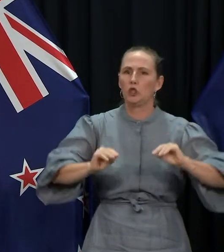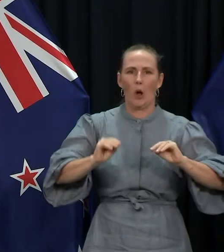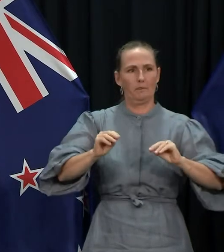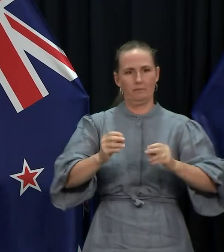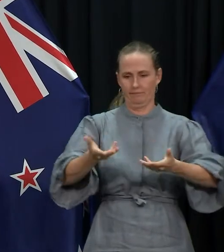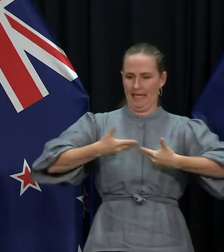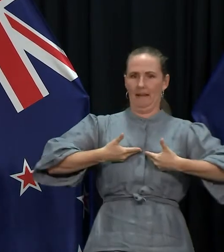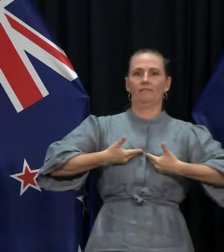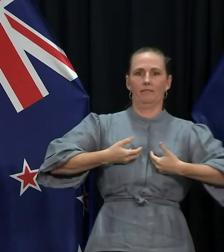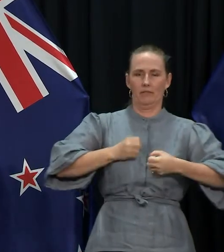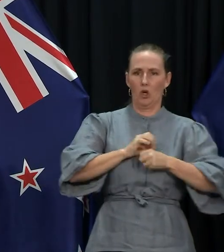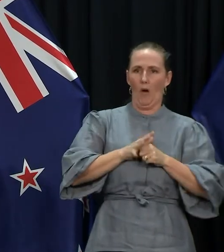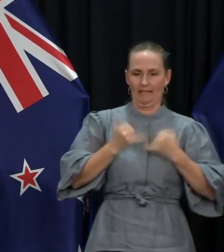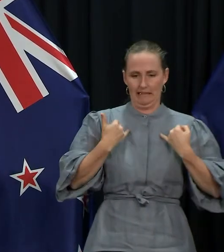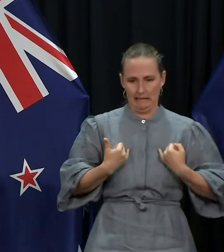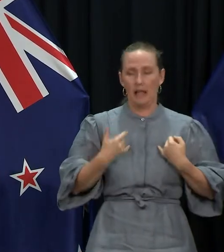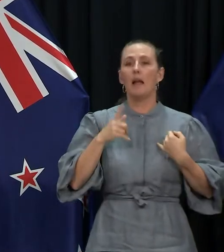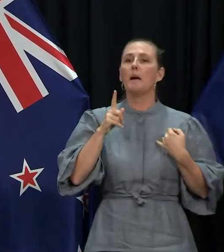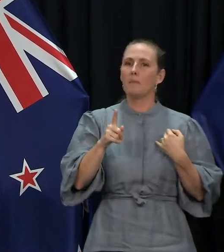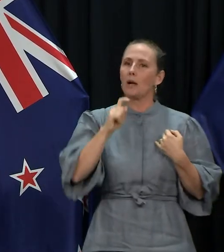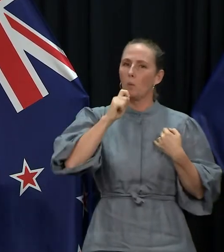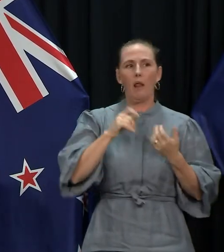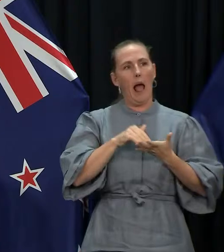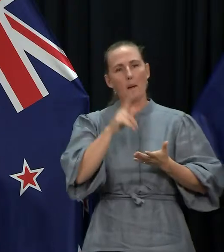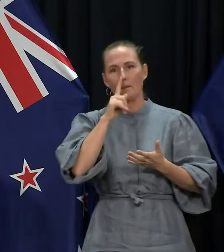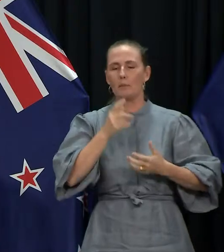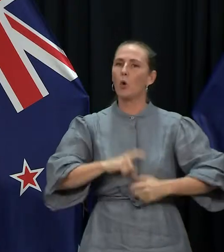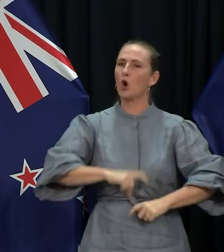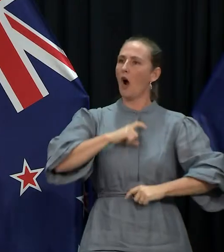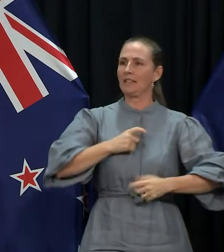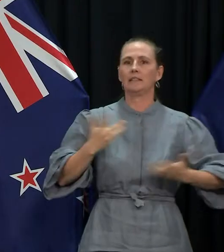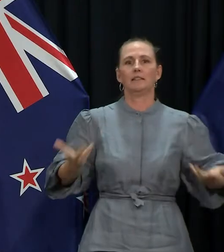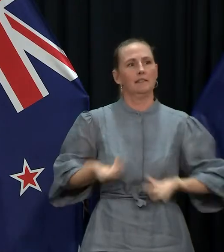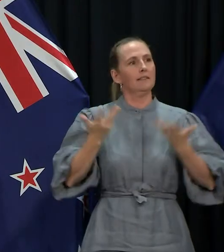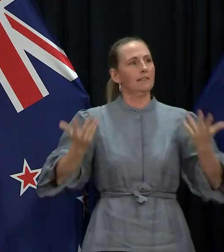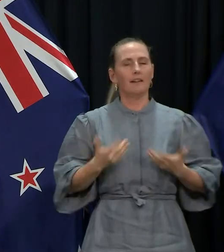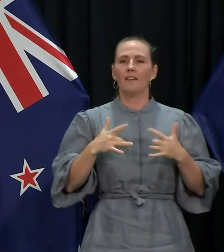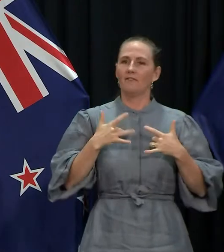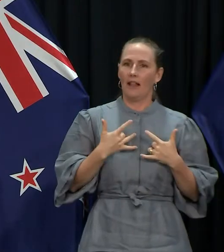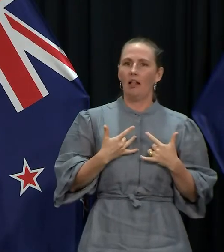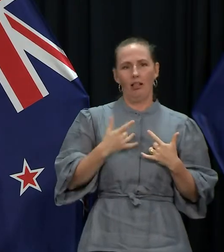things that can make people come out and feel more confident to enjoy your space.